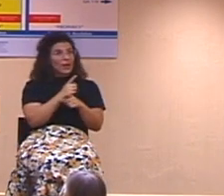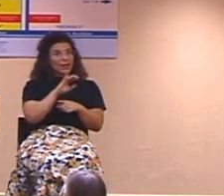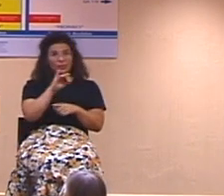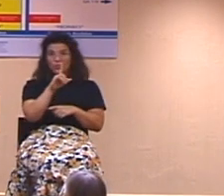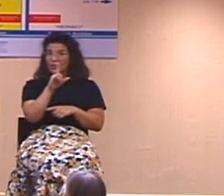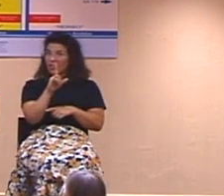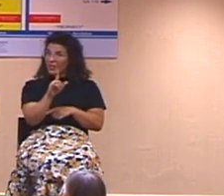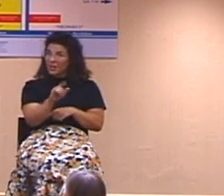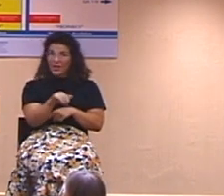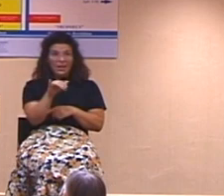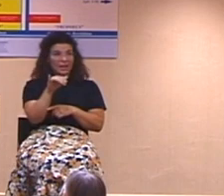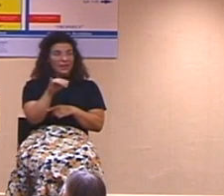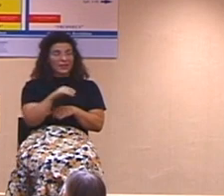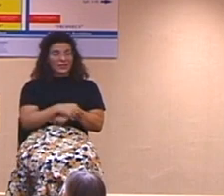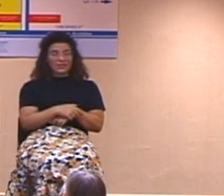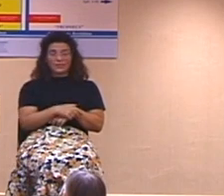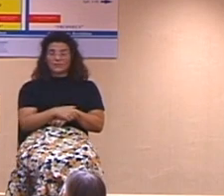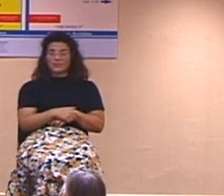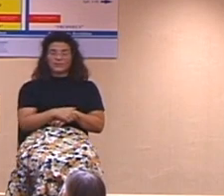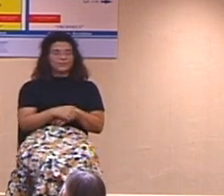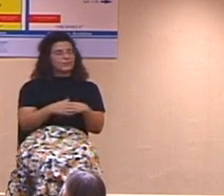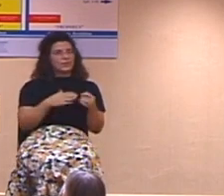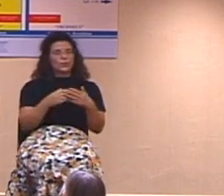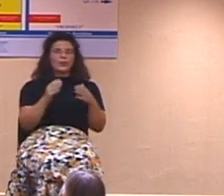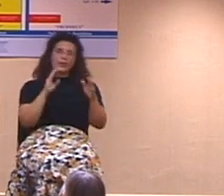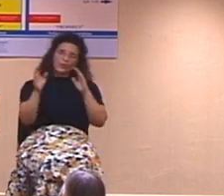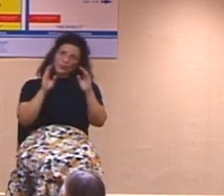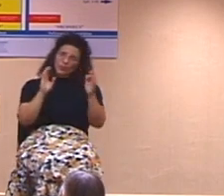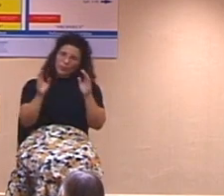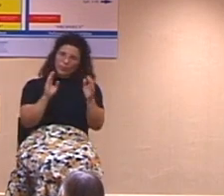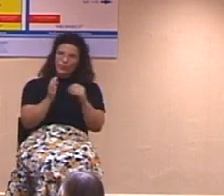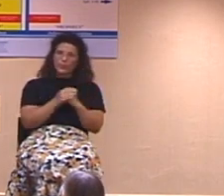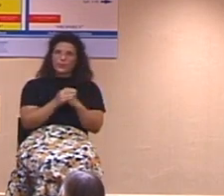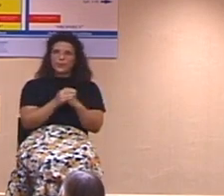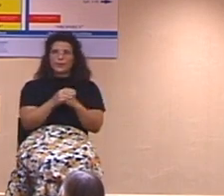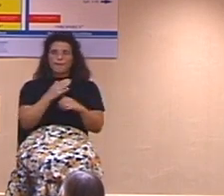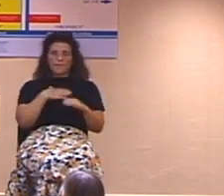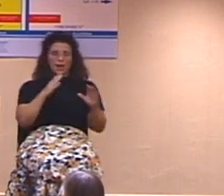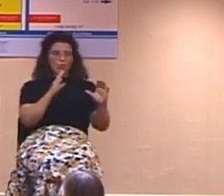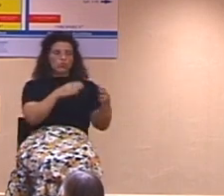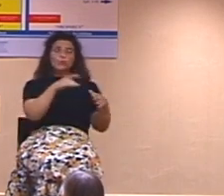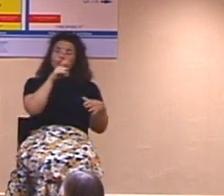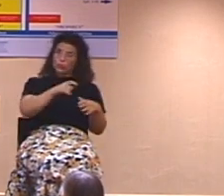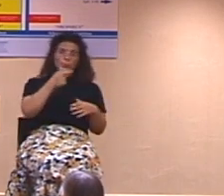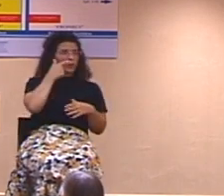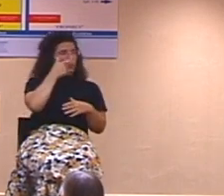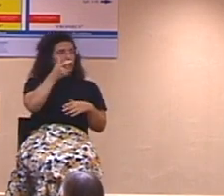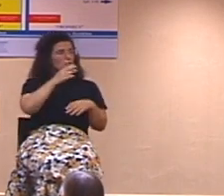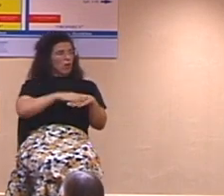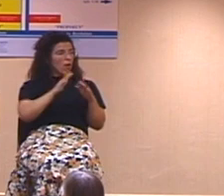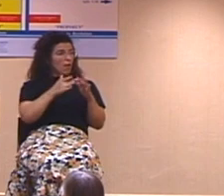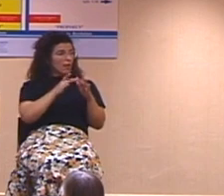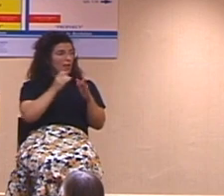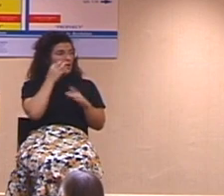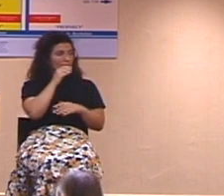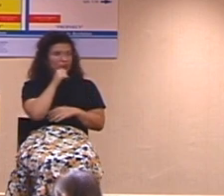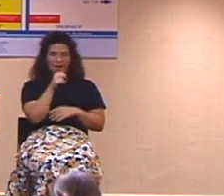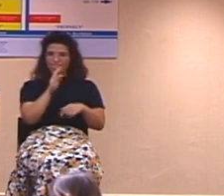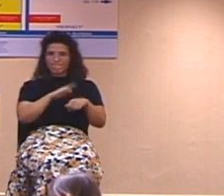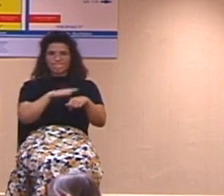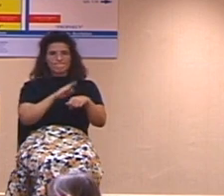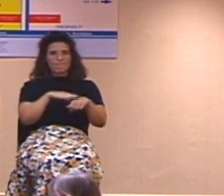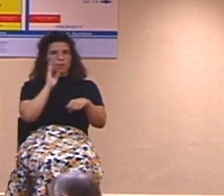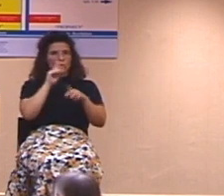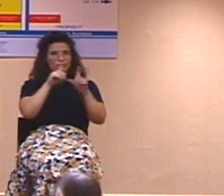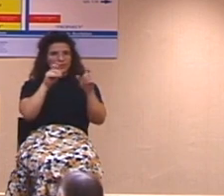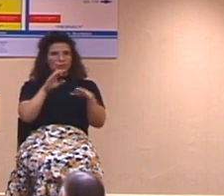July. So anyway, but I will say hello to everyone. My group ought to be online. If they're not, I give them a test next week,